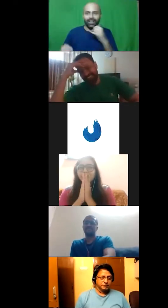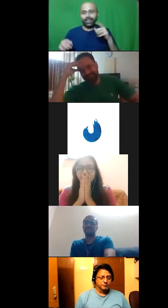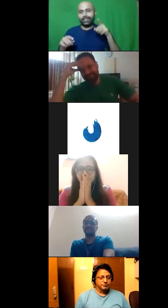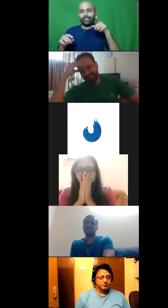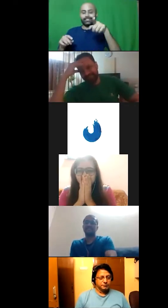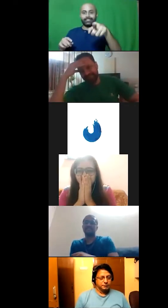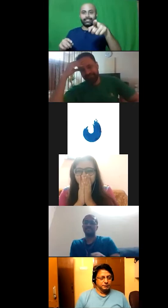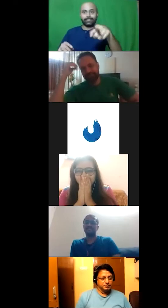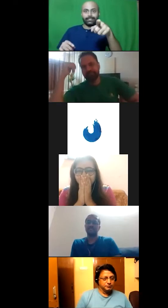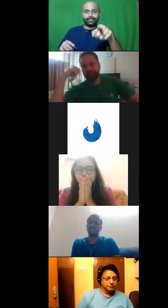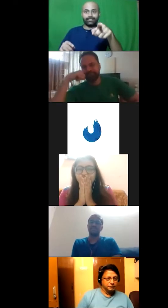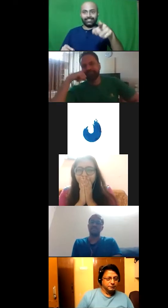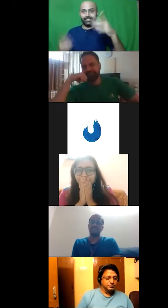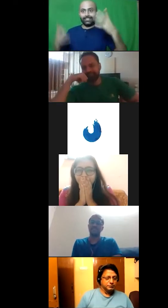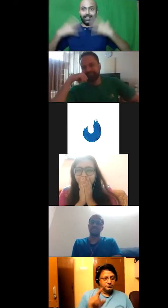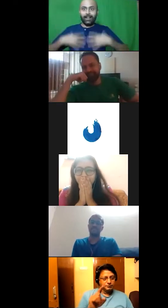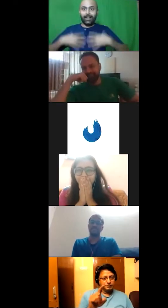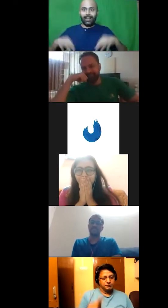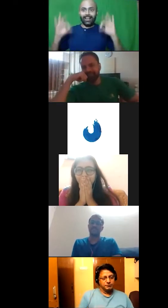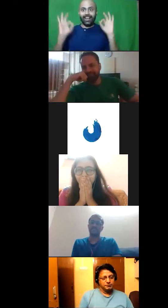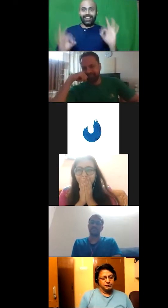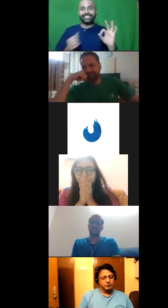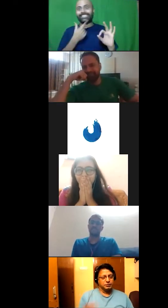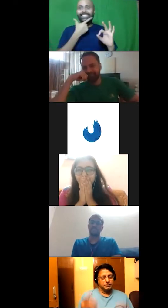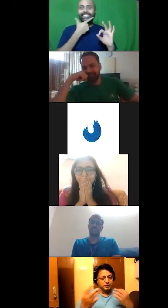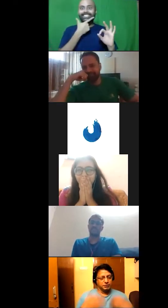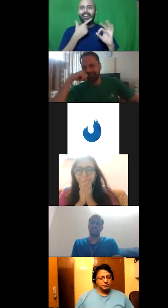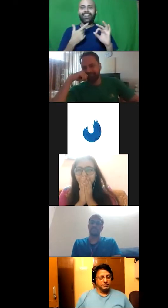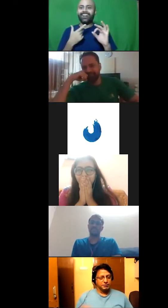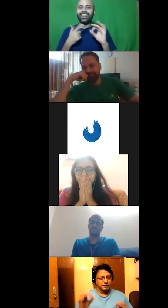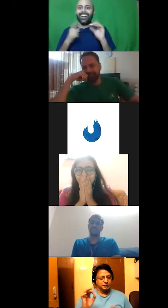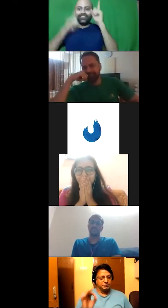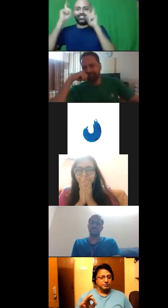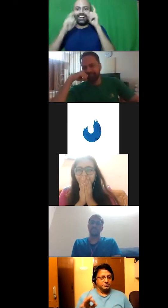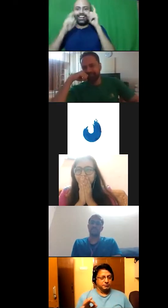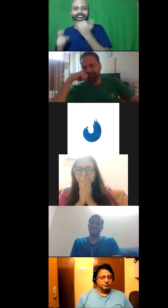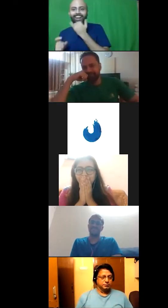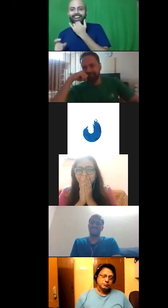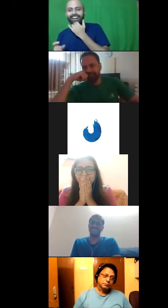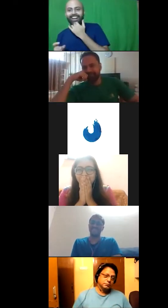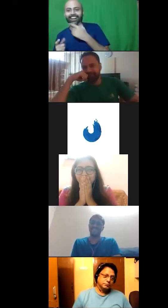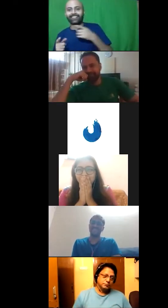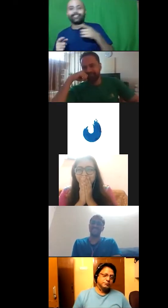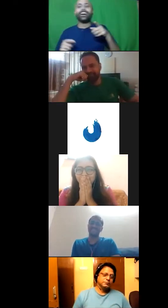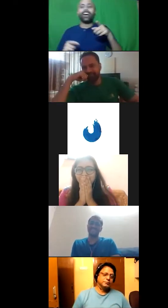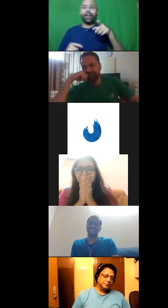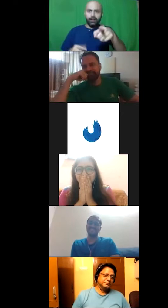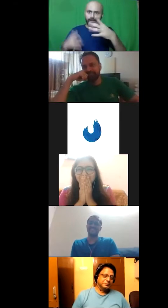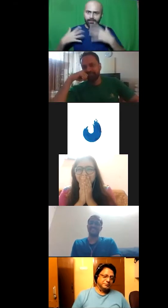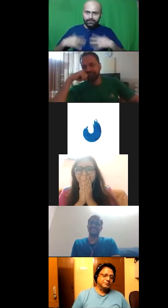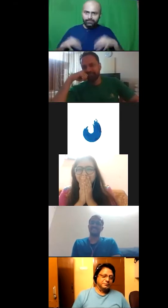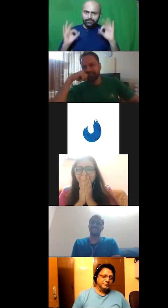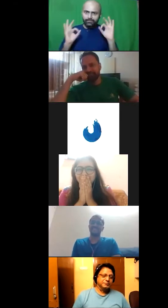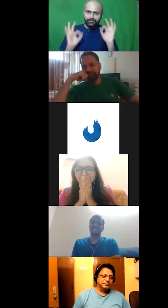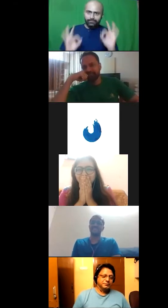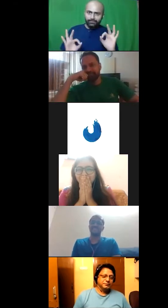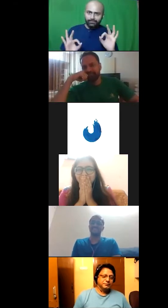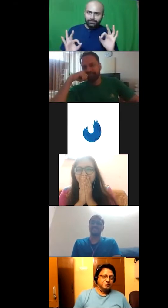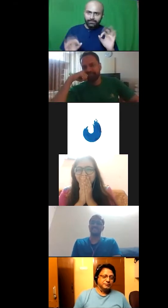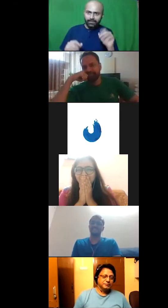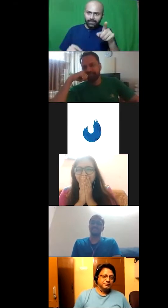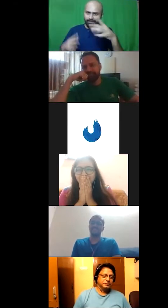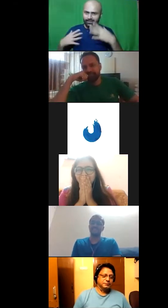your emotions, everything matters while you're signing. So, you know, it looks funny. It looks like you're